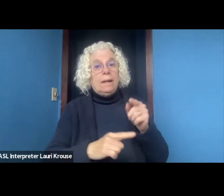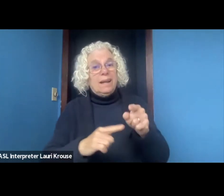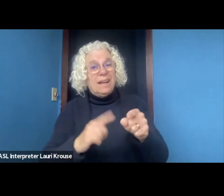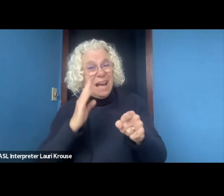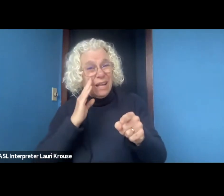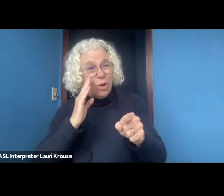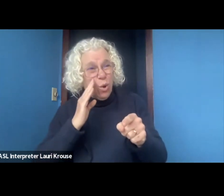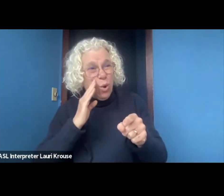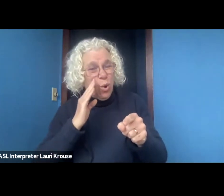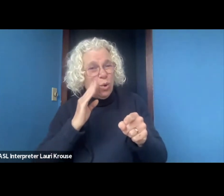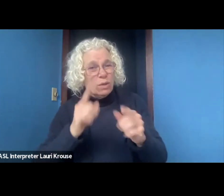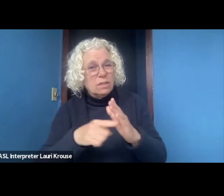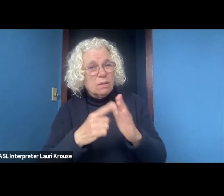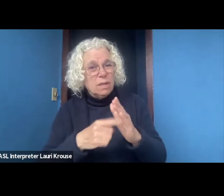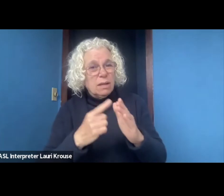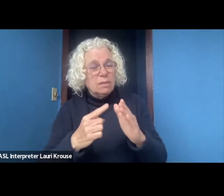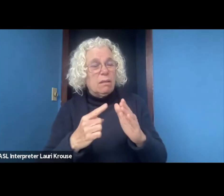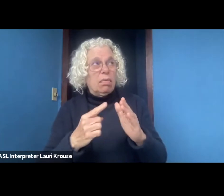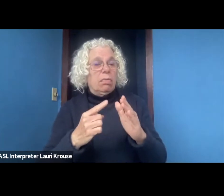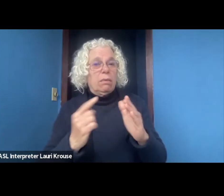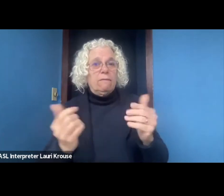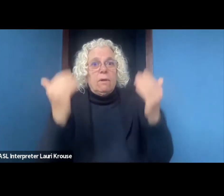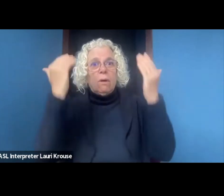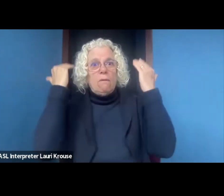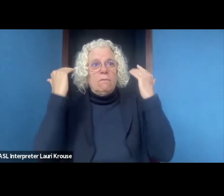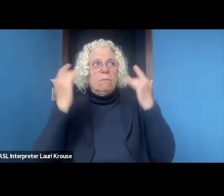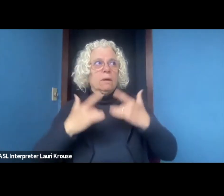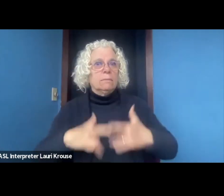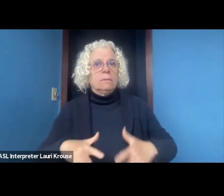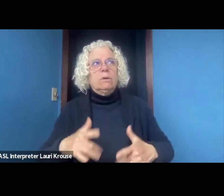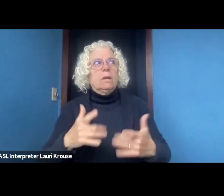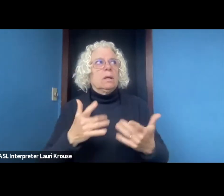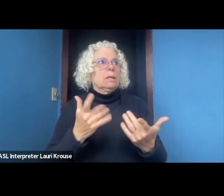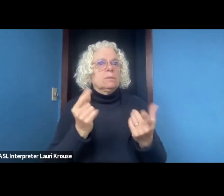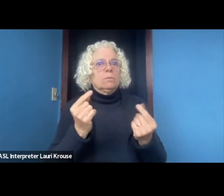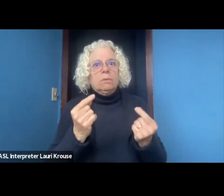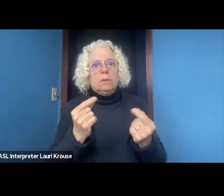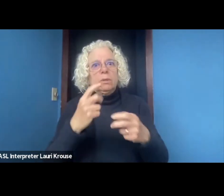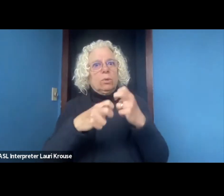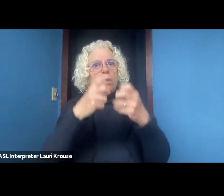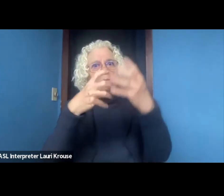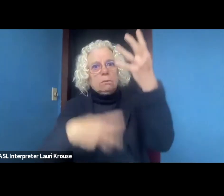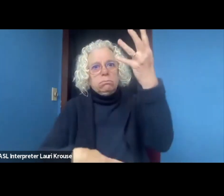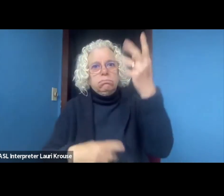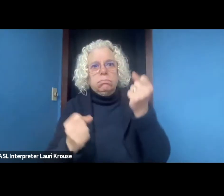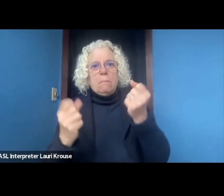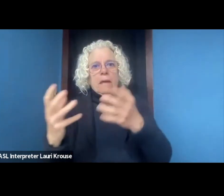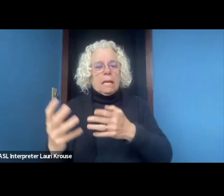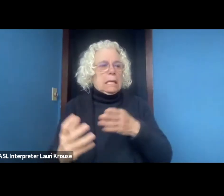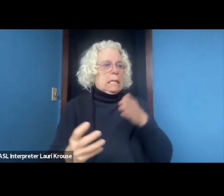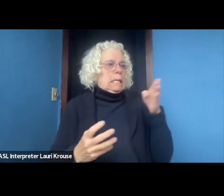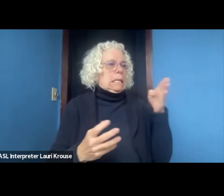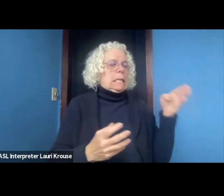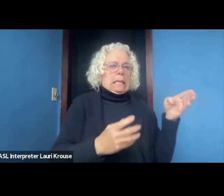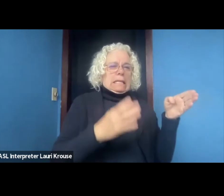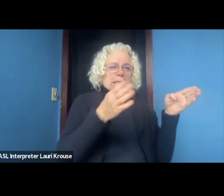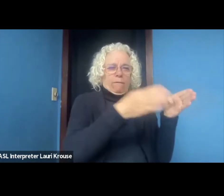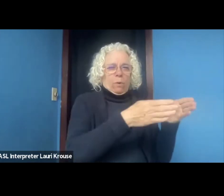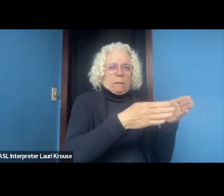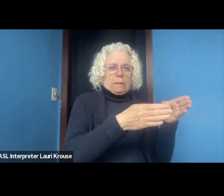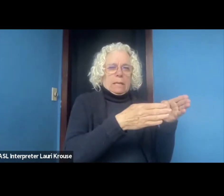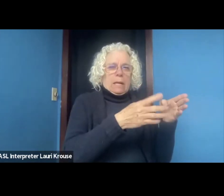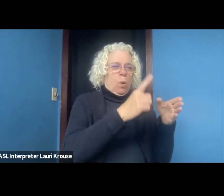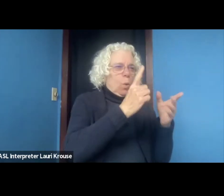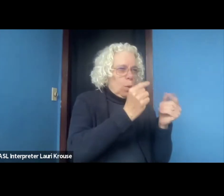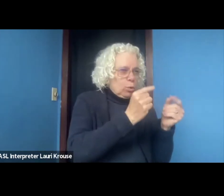very overwhelming and frankly depressing. And certainly that can be expressed through song, and it could be part of a